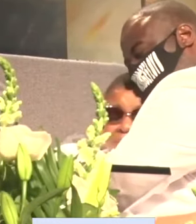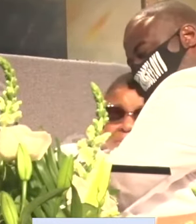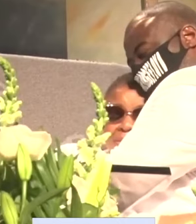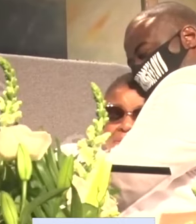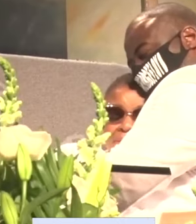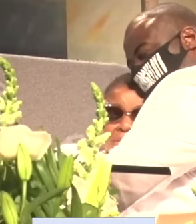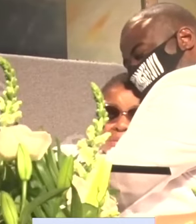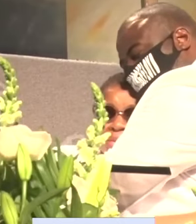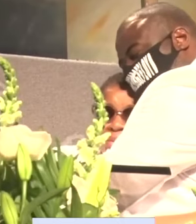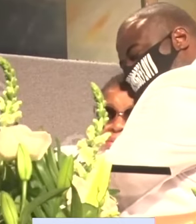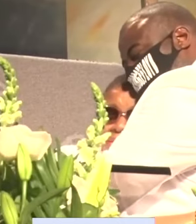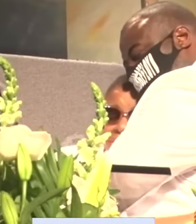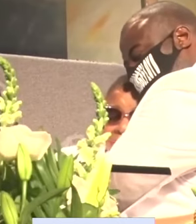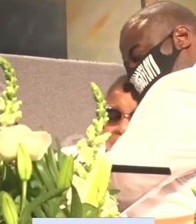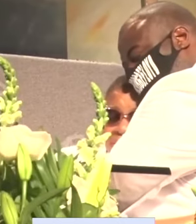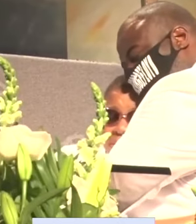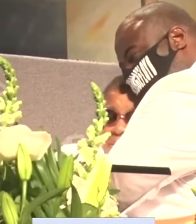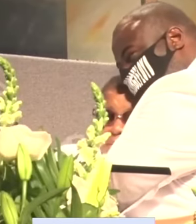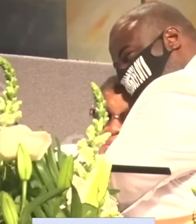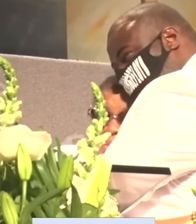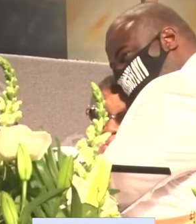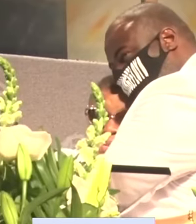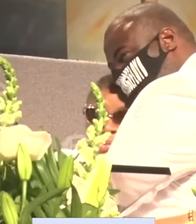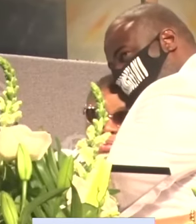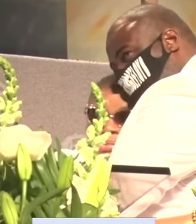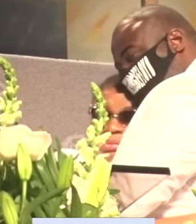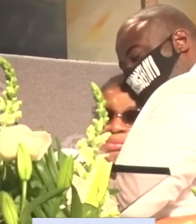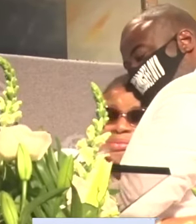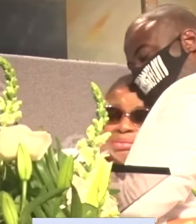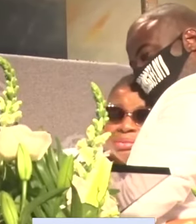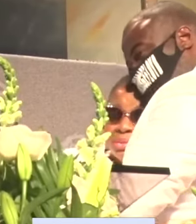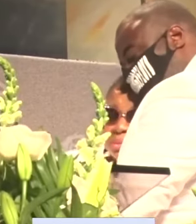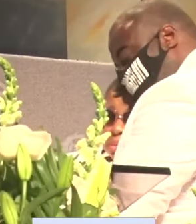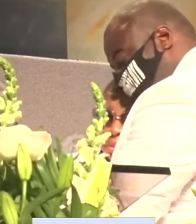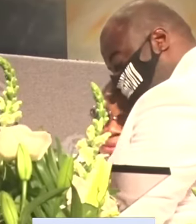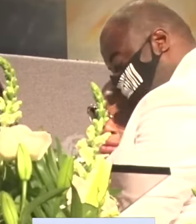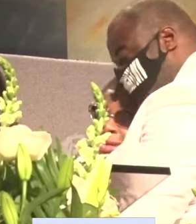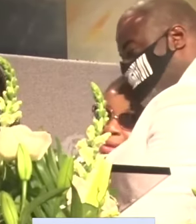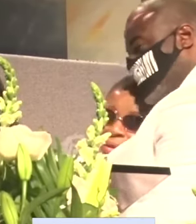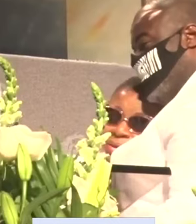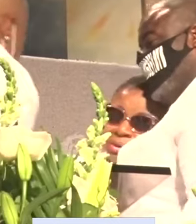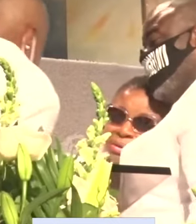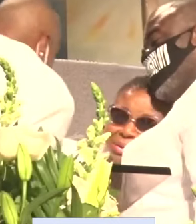for giving me give me my own personal Superman. God bless you all.